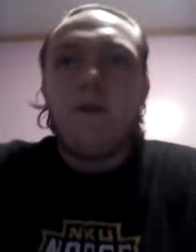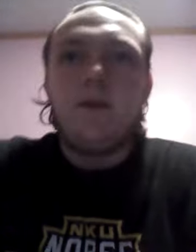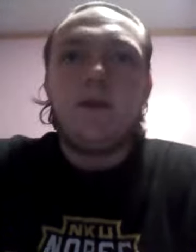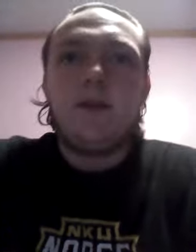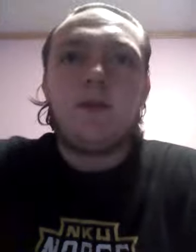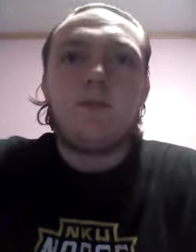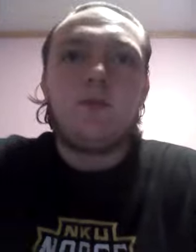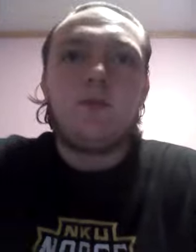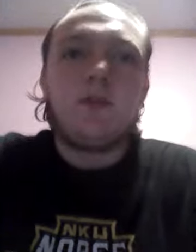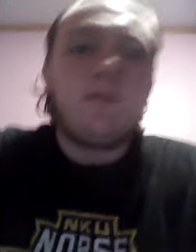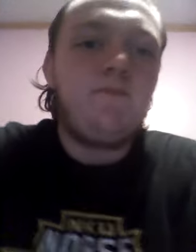Let's see about sports.